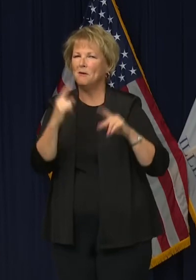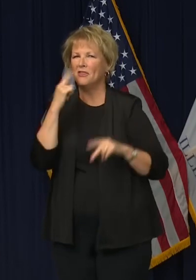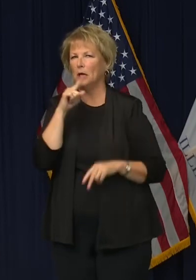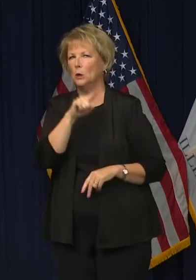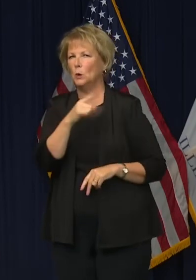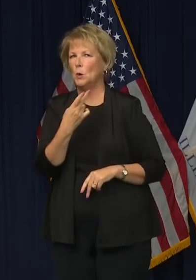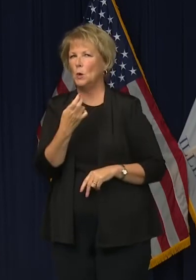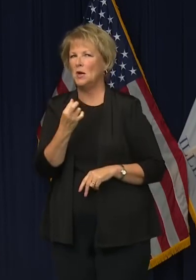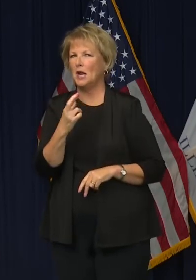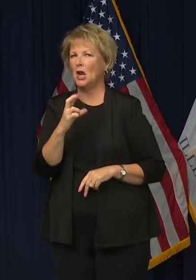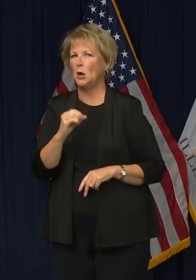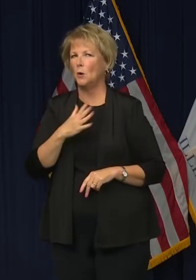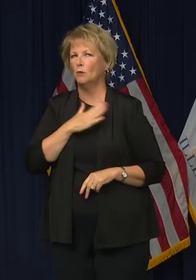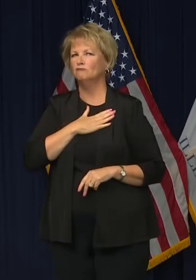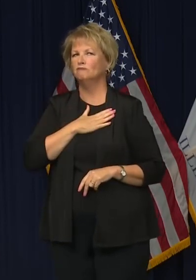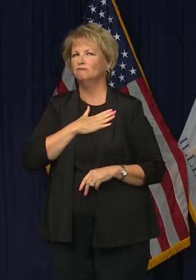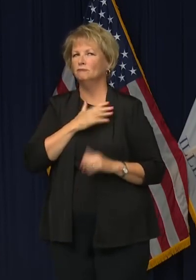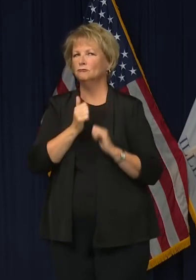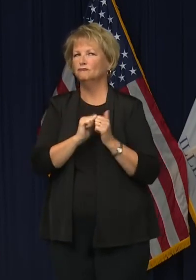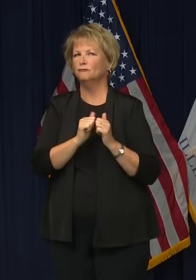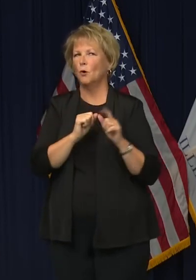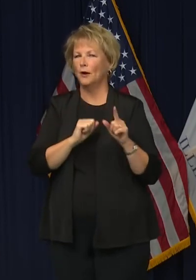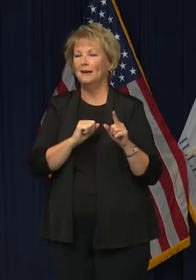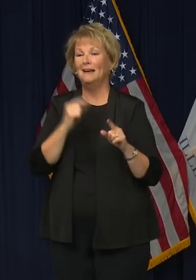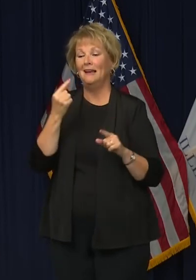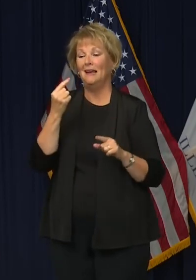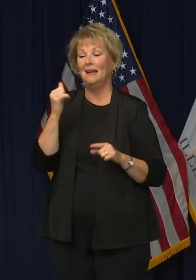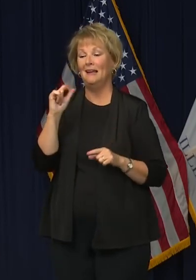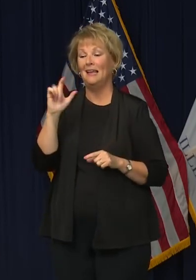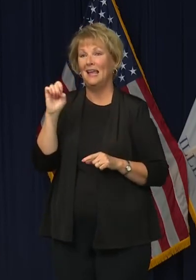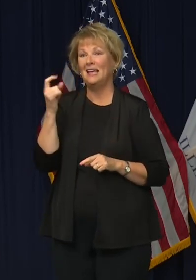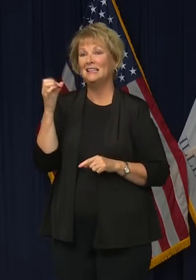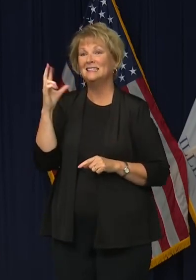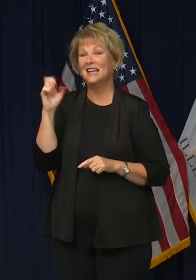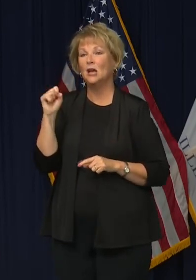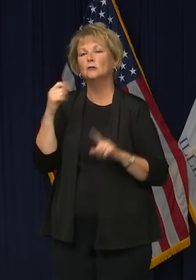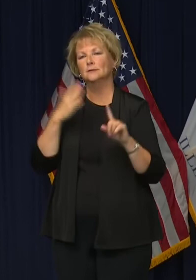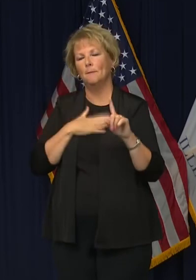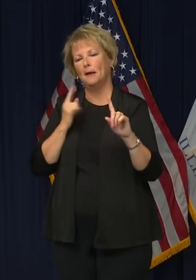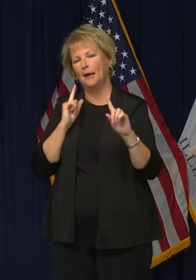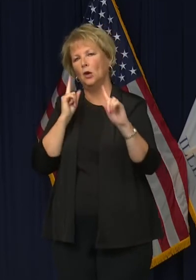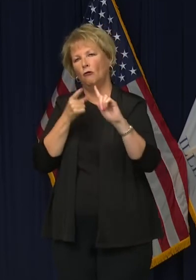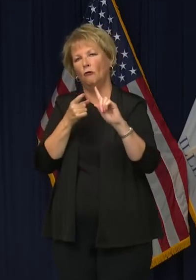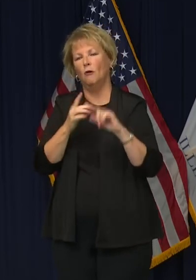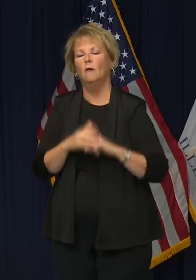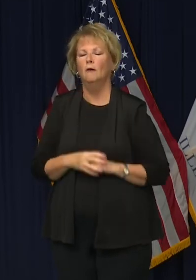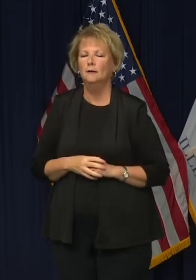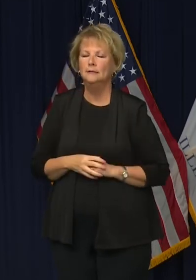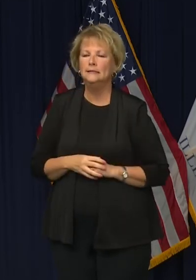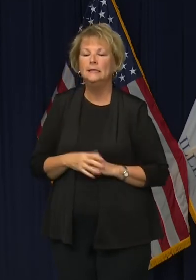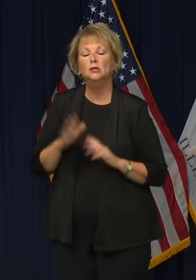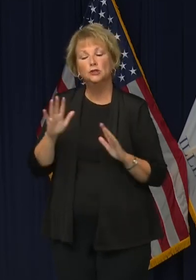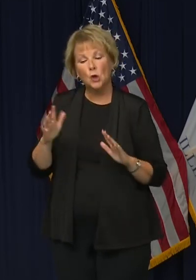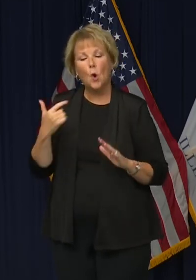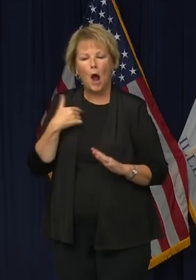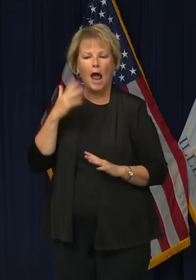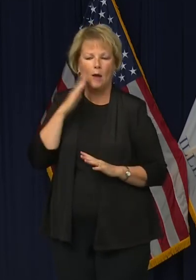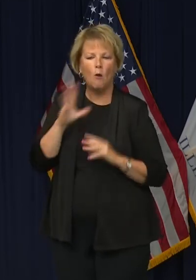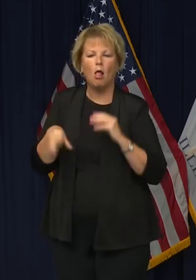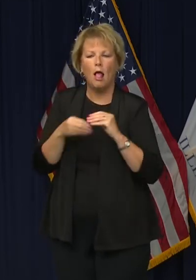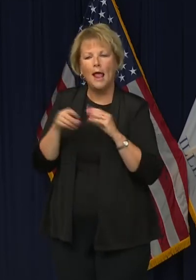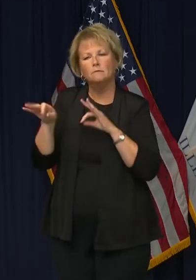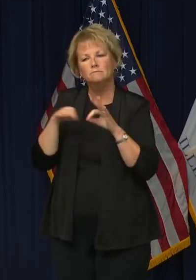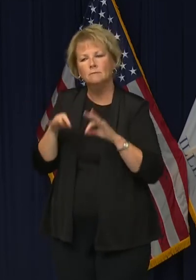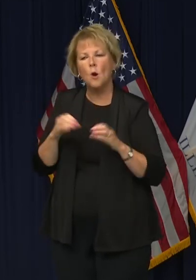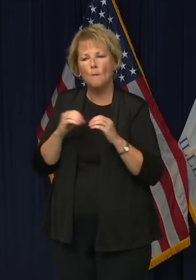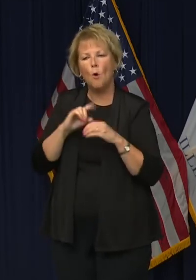as a hero in the sport. And Gale Sayers is one of them. And so I'll have more to say about him